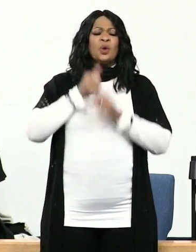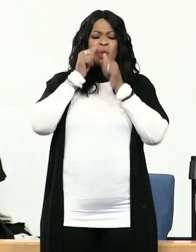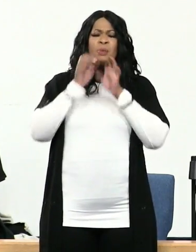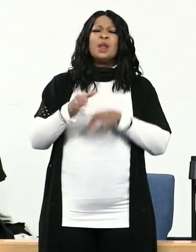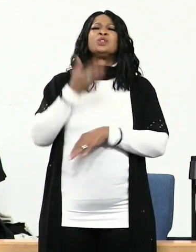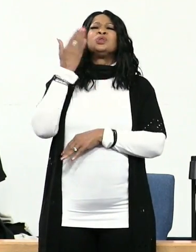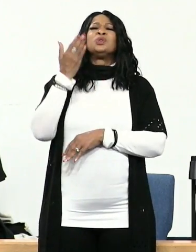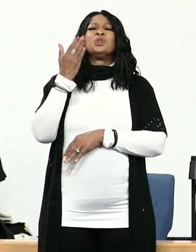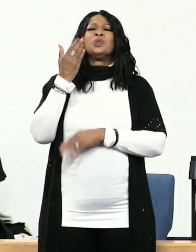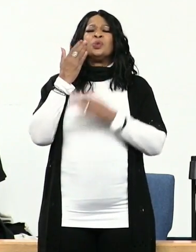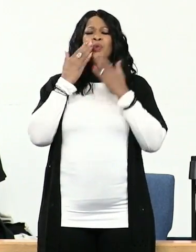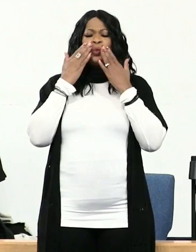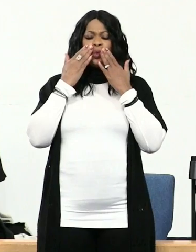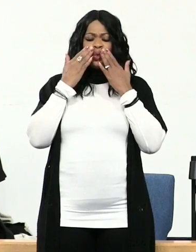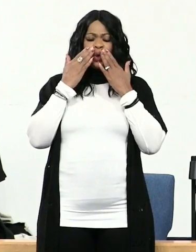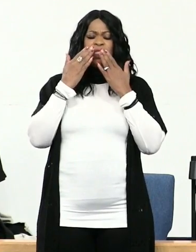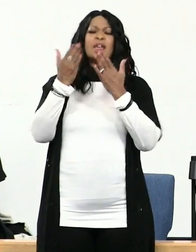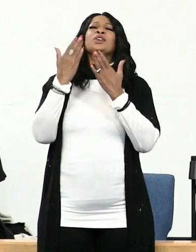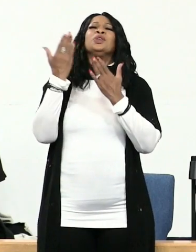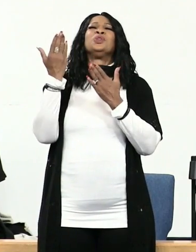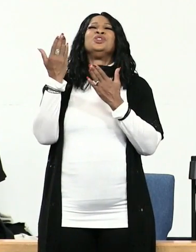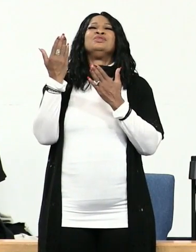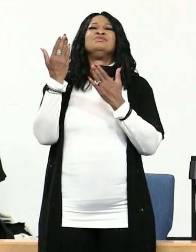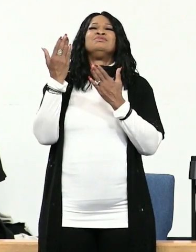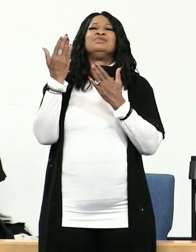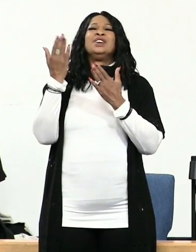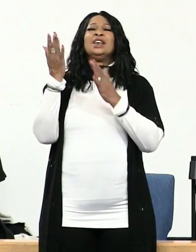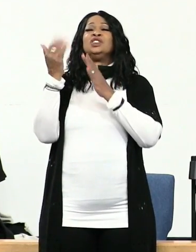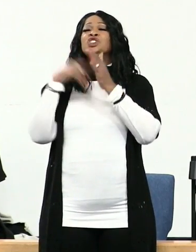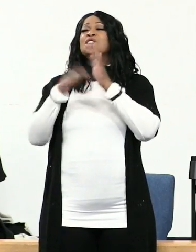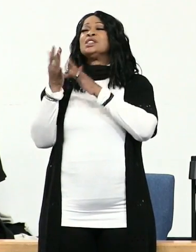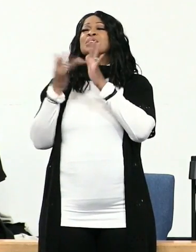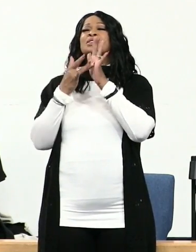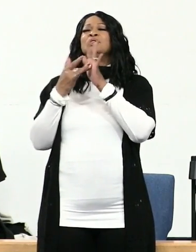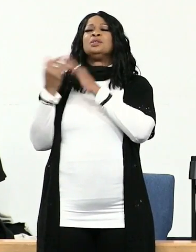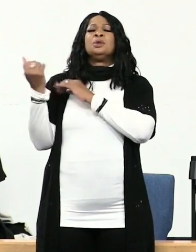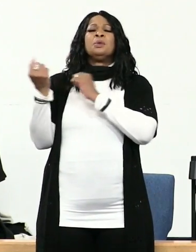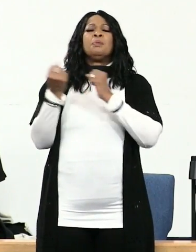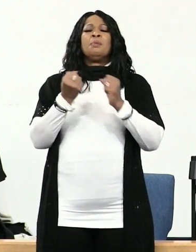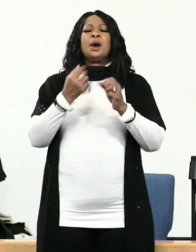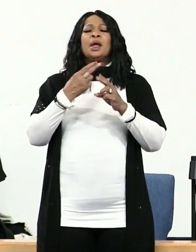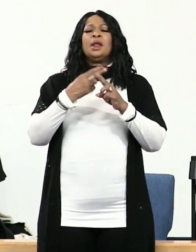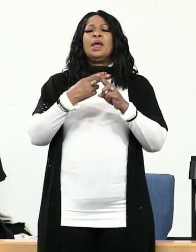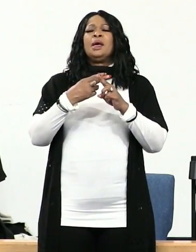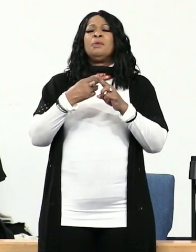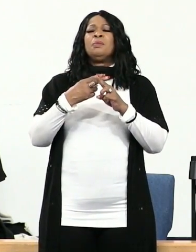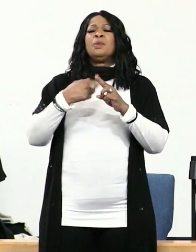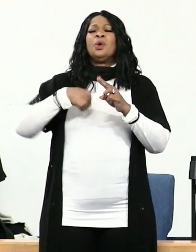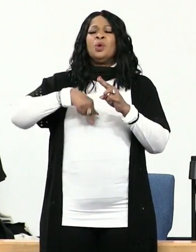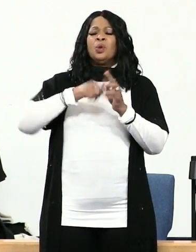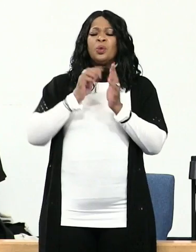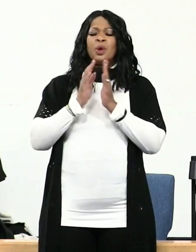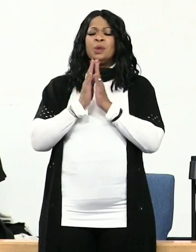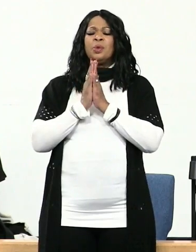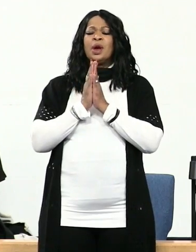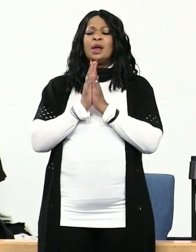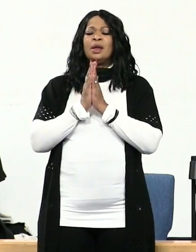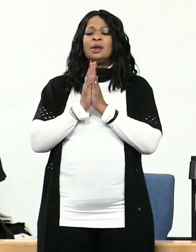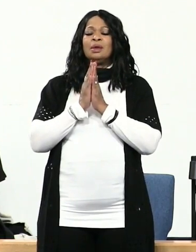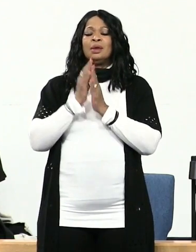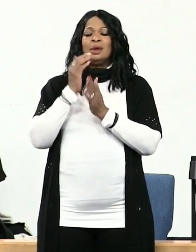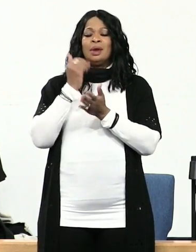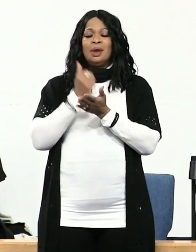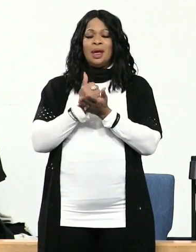you and we thank you. In Jesus' mighty name, we